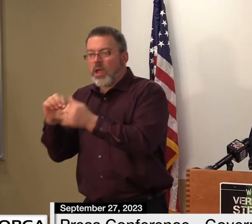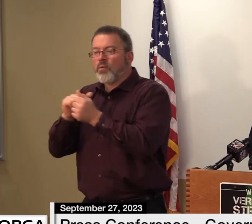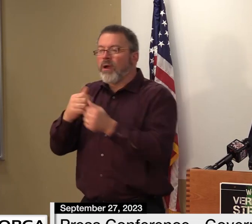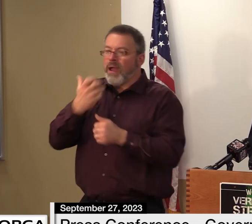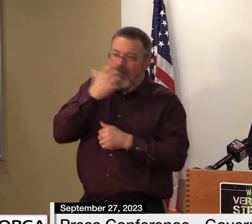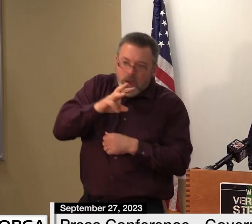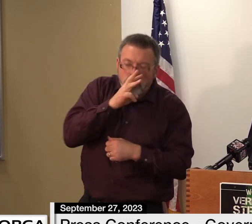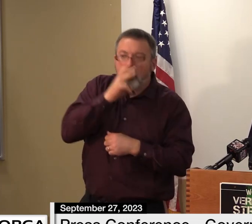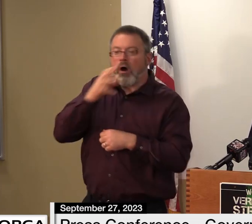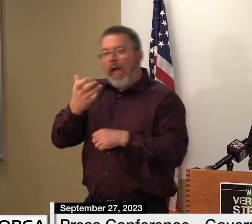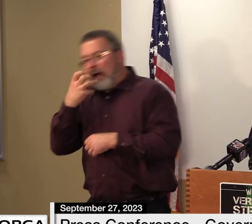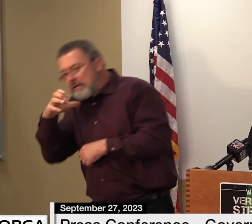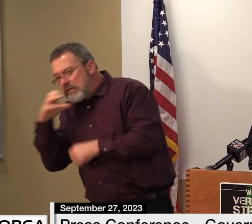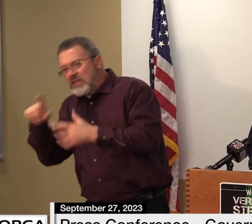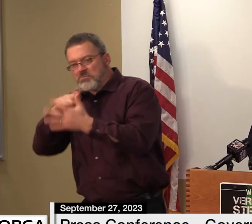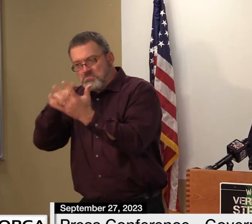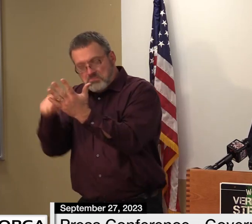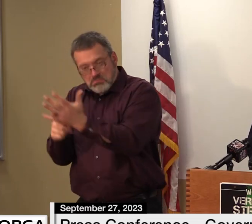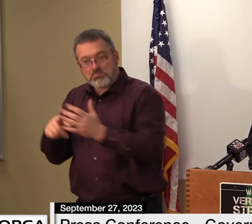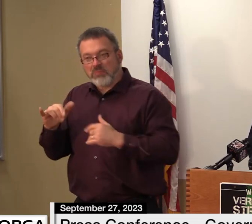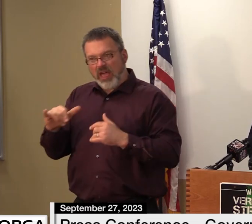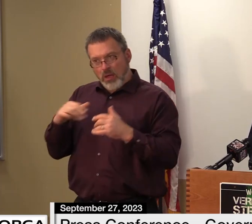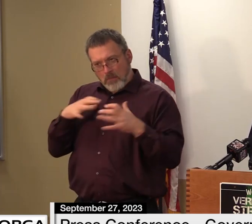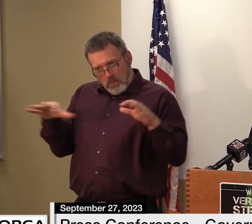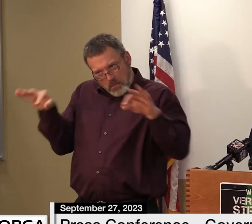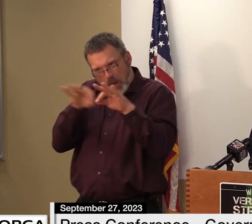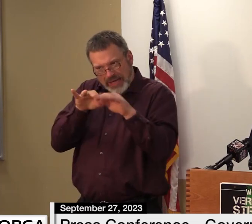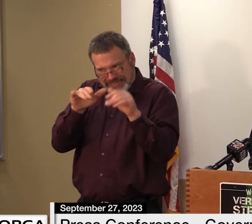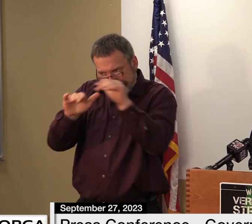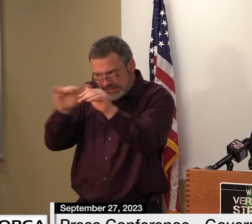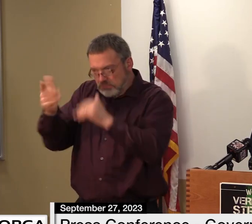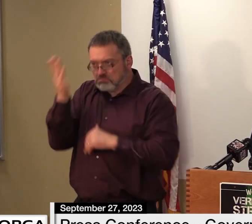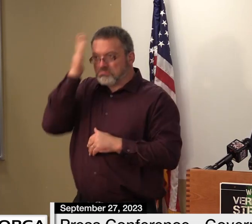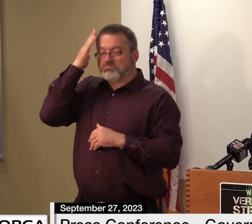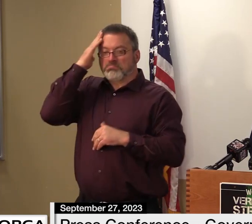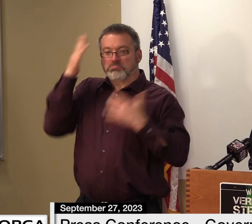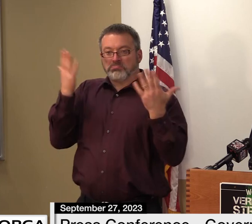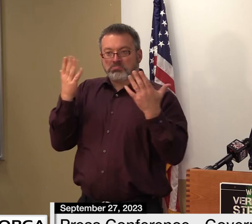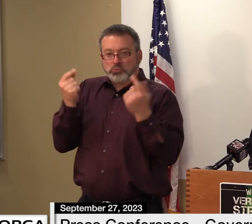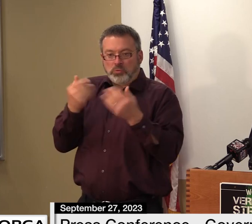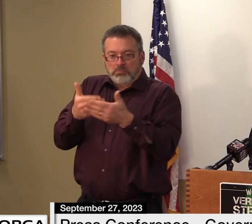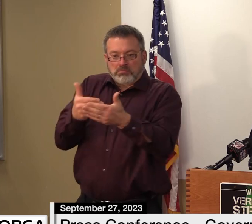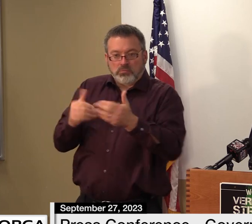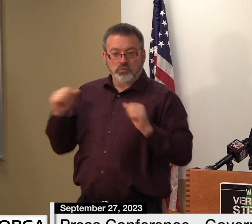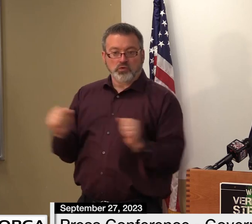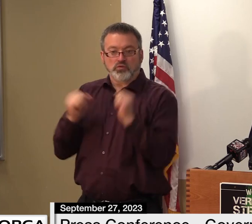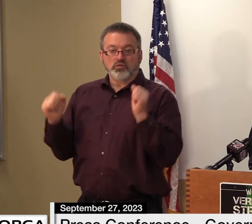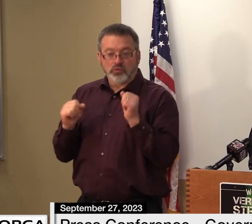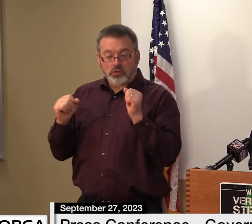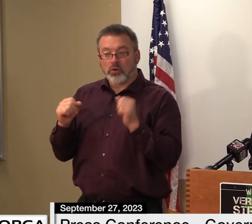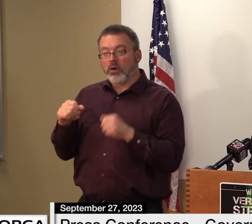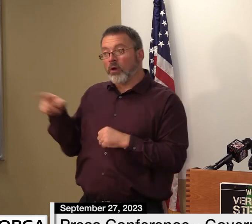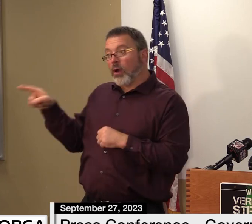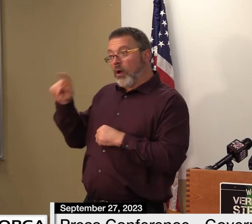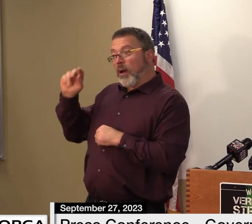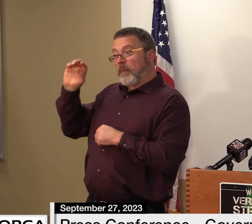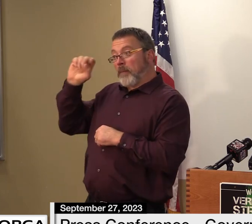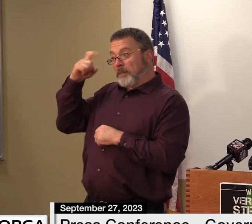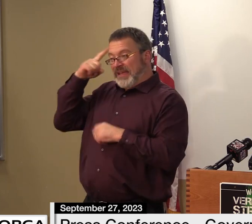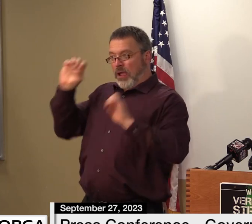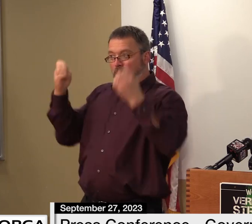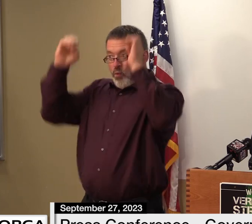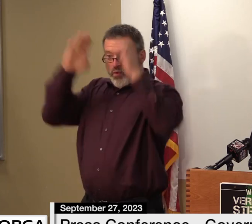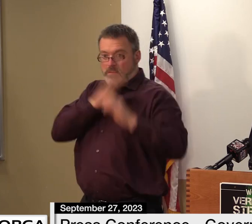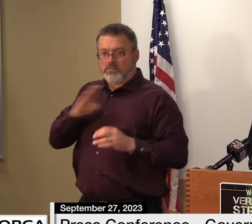comes. As the governor mentioned, the emergency board took action in late July to repurpose $10 million